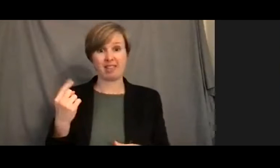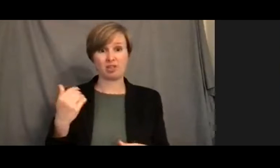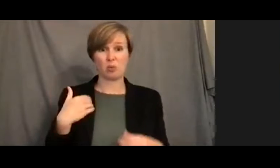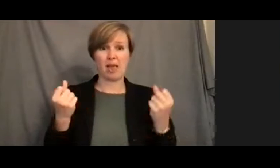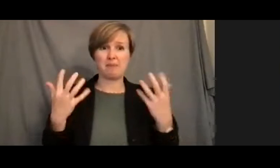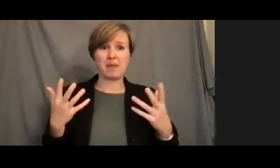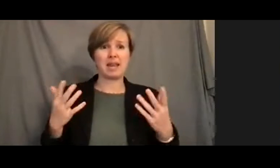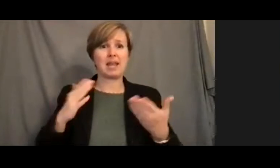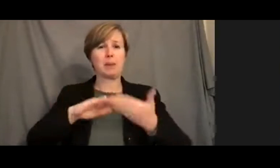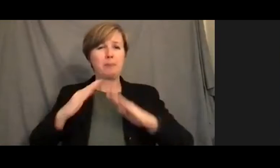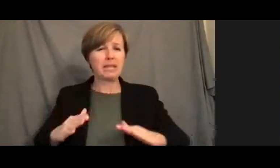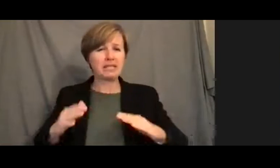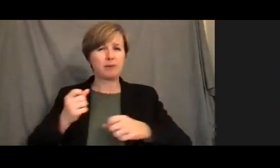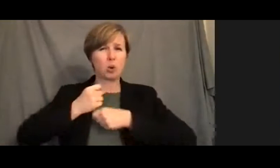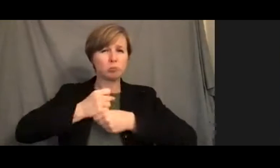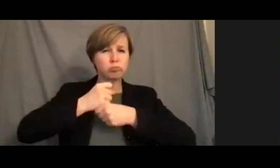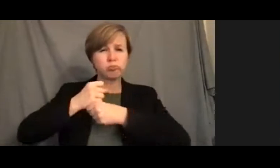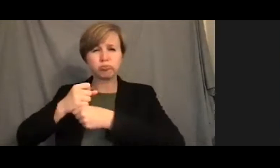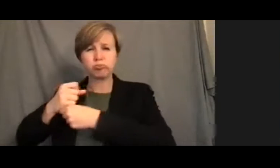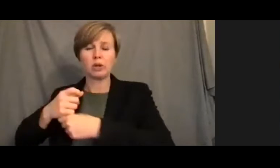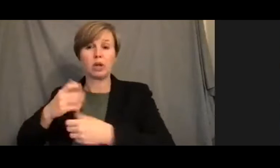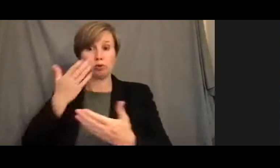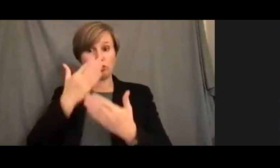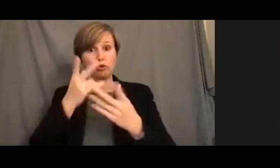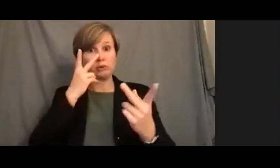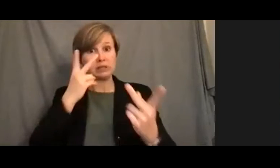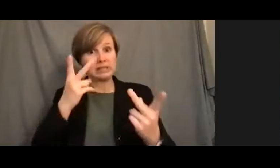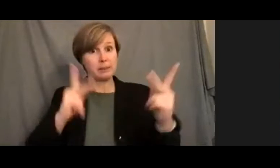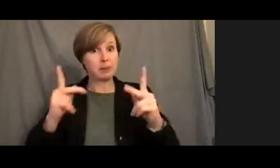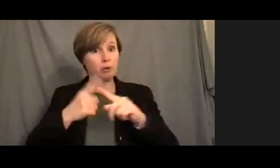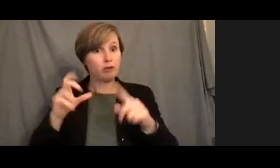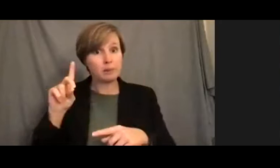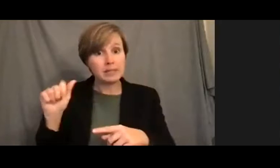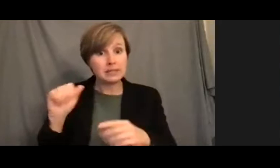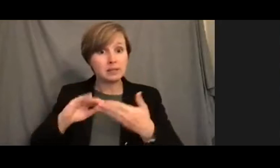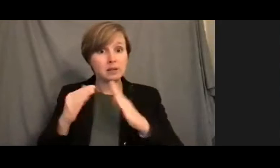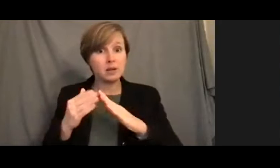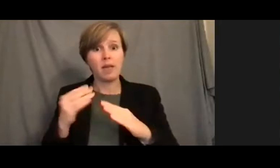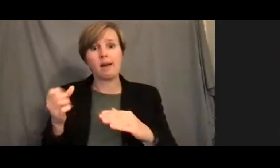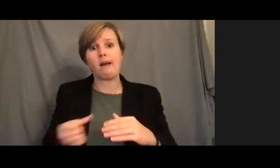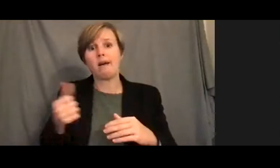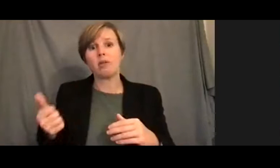peaceful protests. It was great to see folks from the disabled community and others,